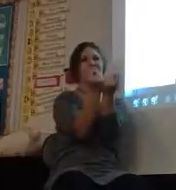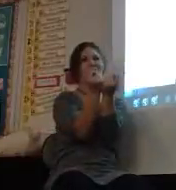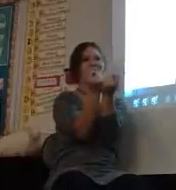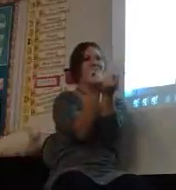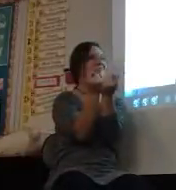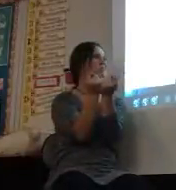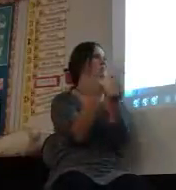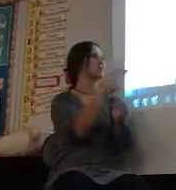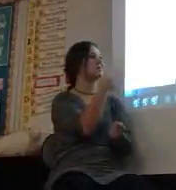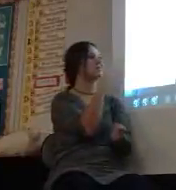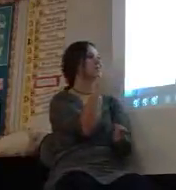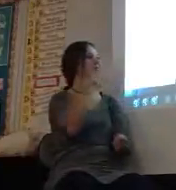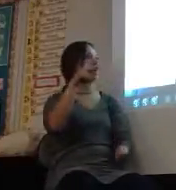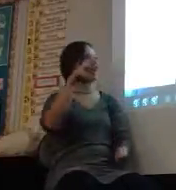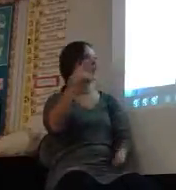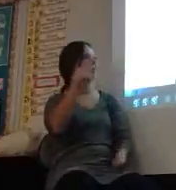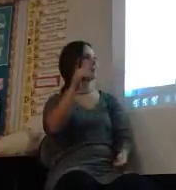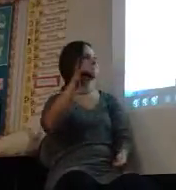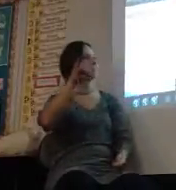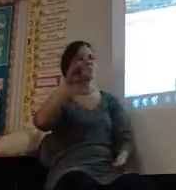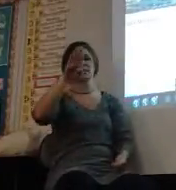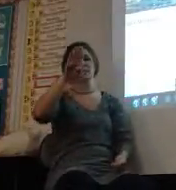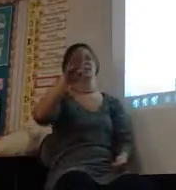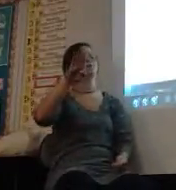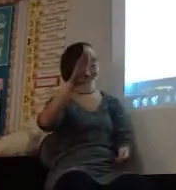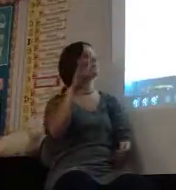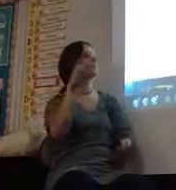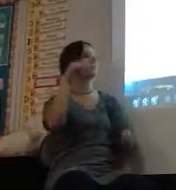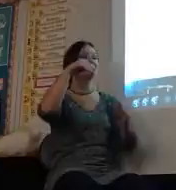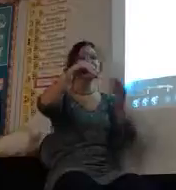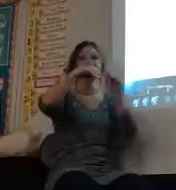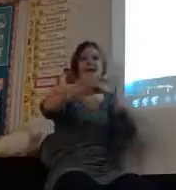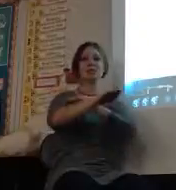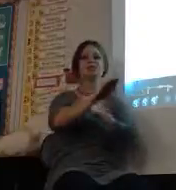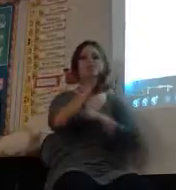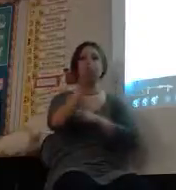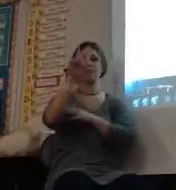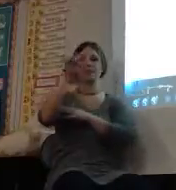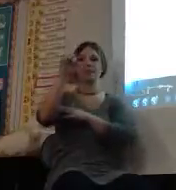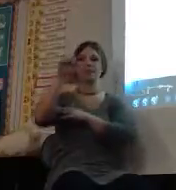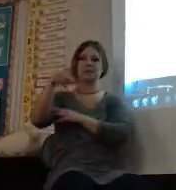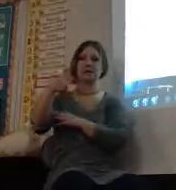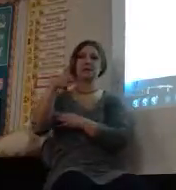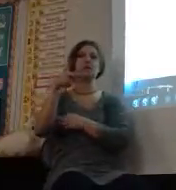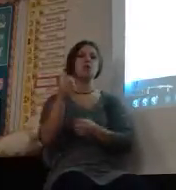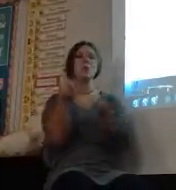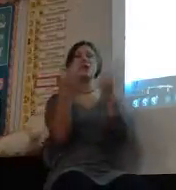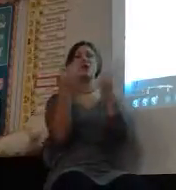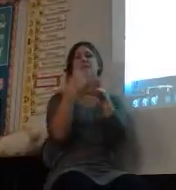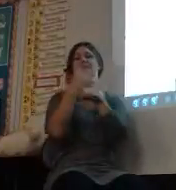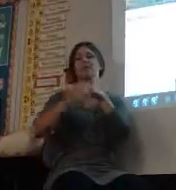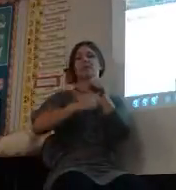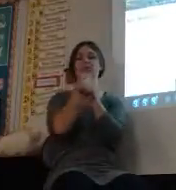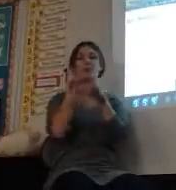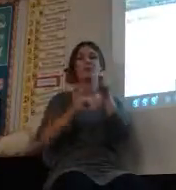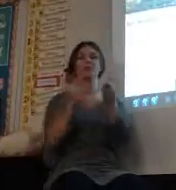Into the deep. For hundreds of years, people have been trying to develop better ways to explore the ocean.